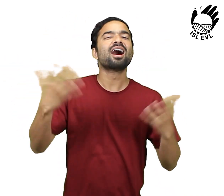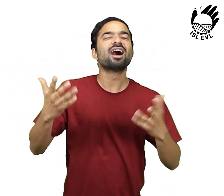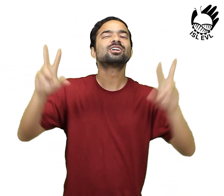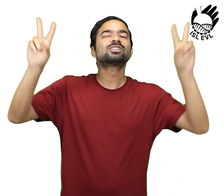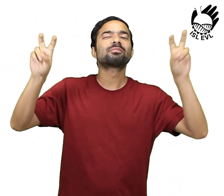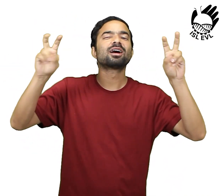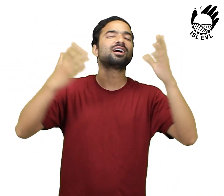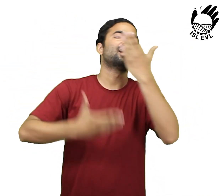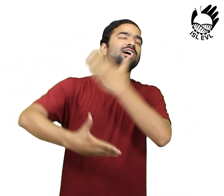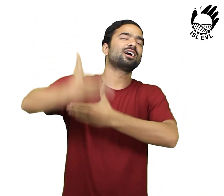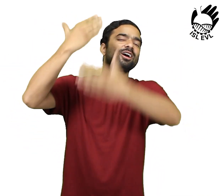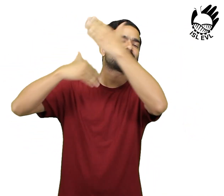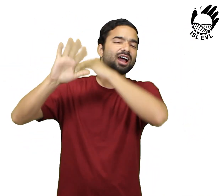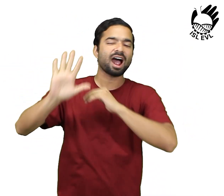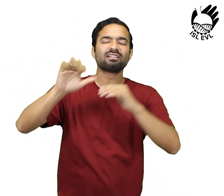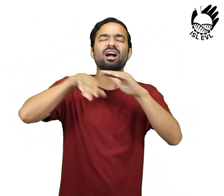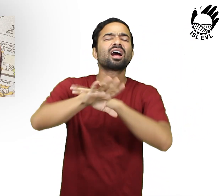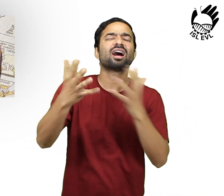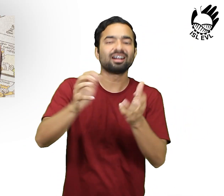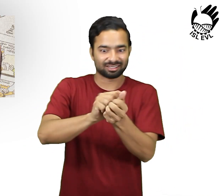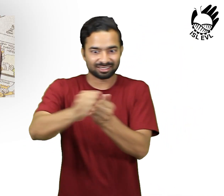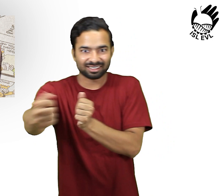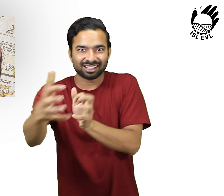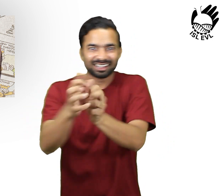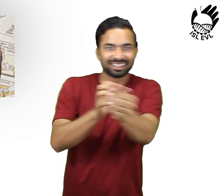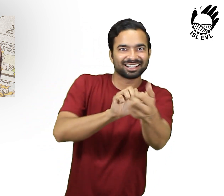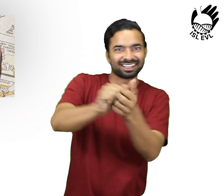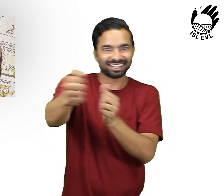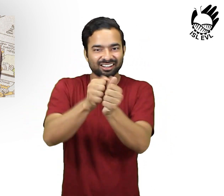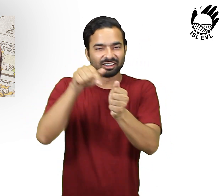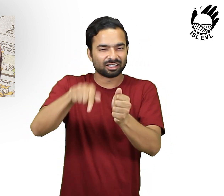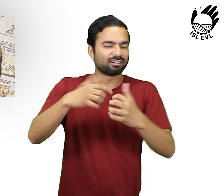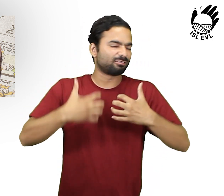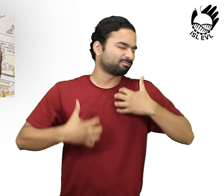Now let's discuss further about some very interesting history.